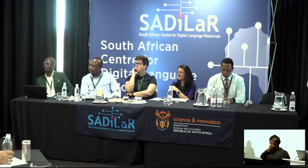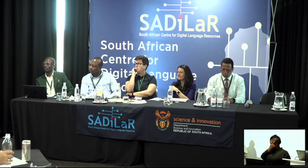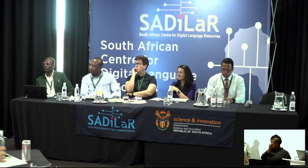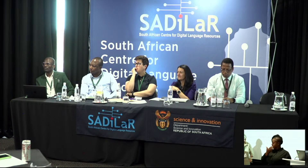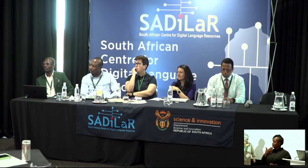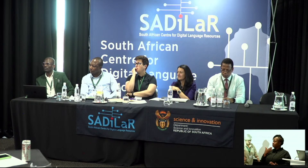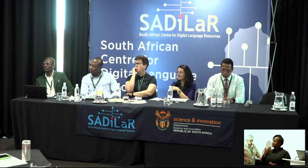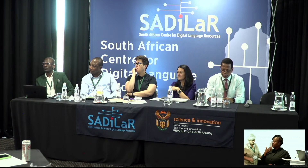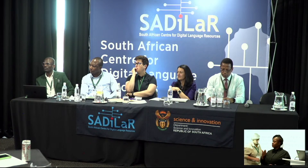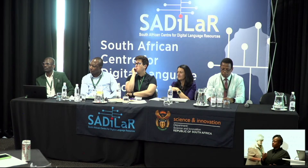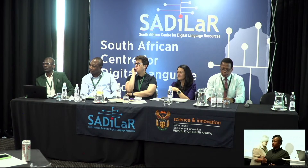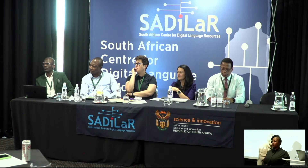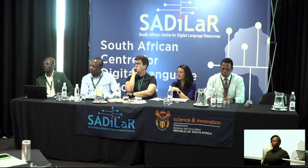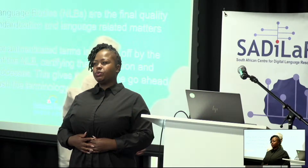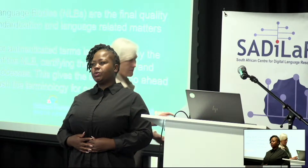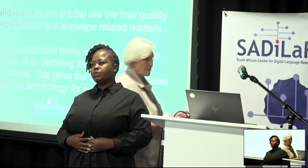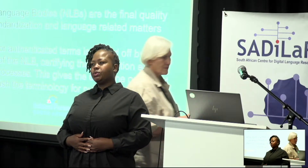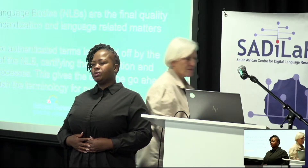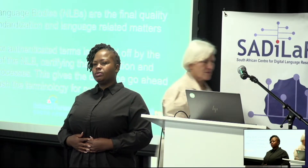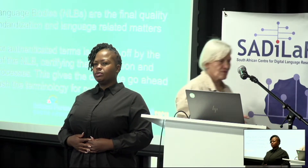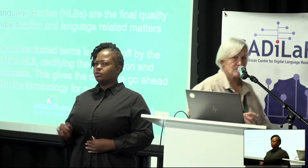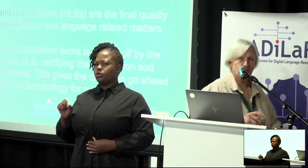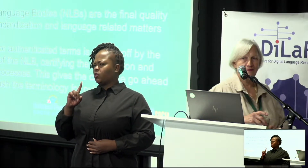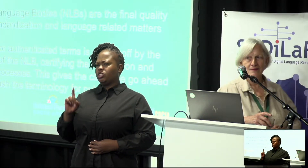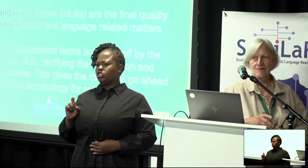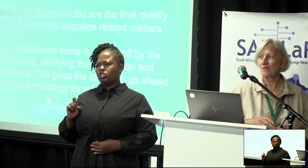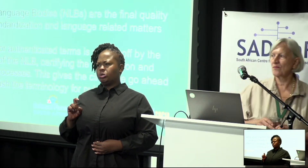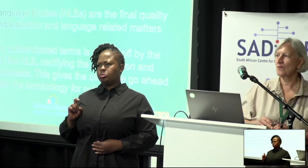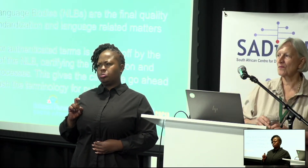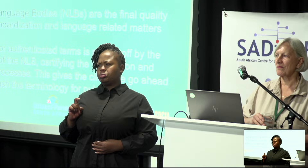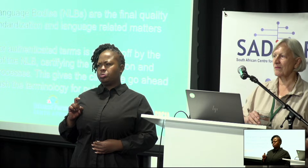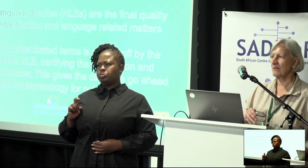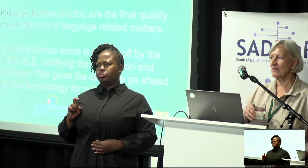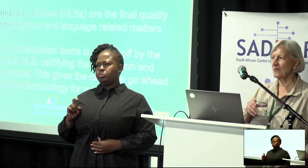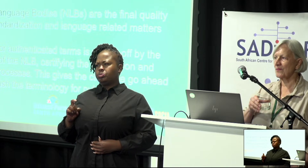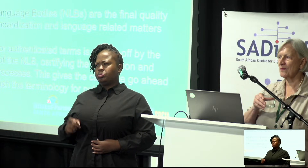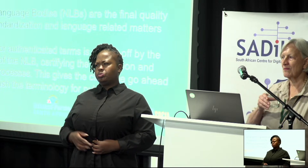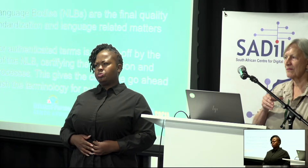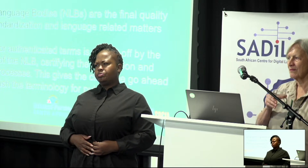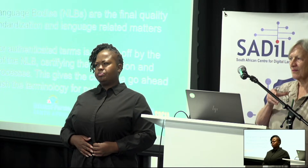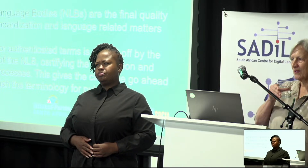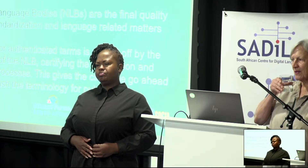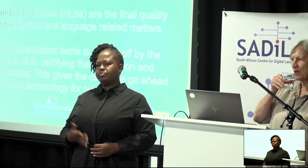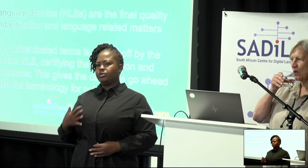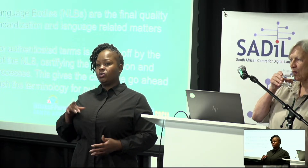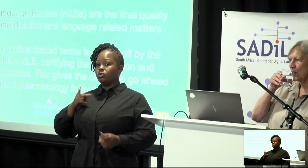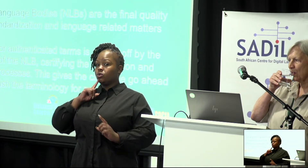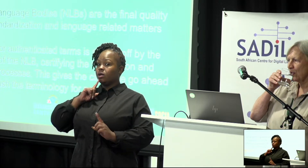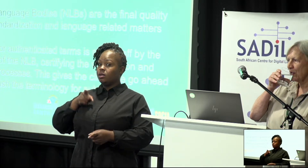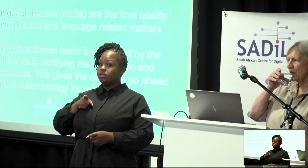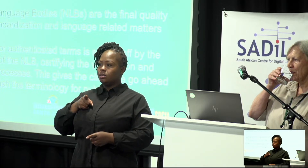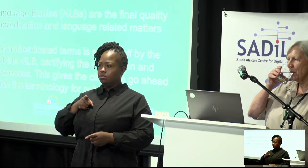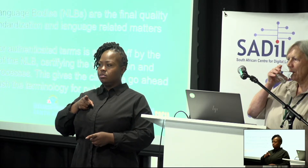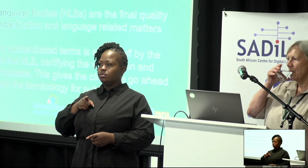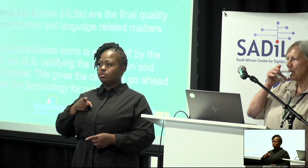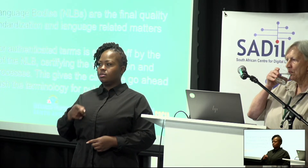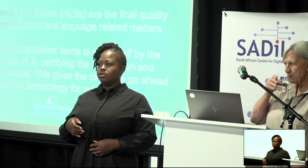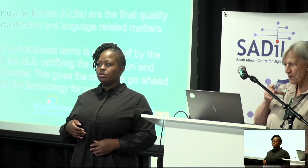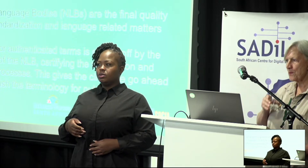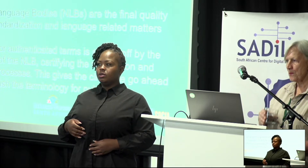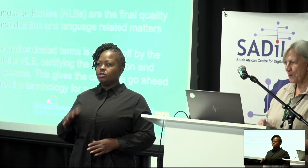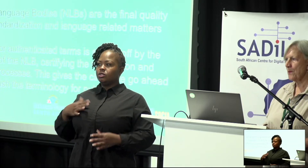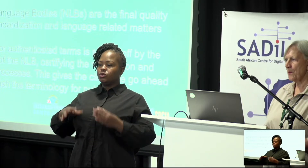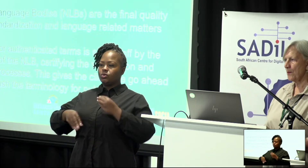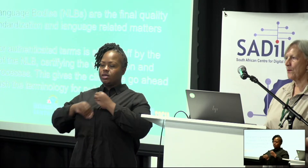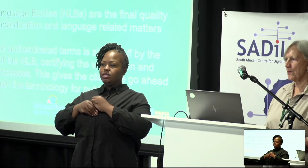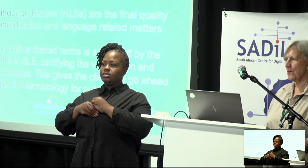Thank you. It's not really a question, but on an answer that adds on to